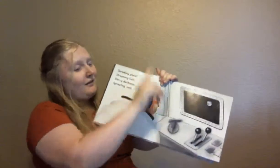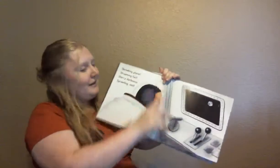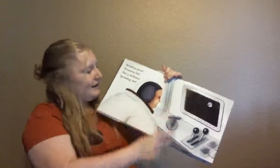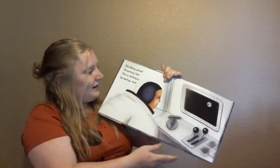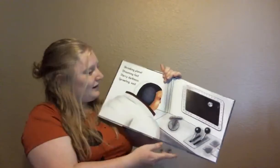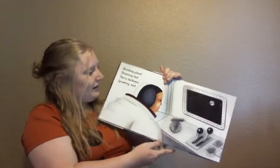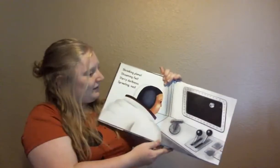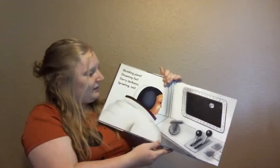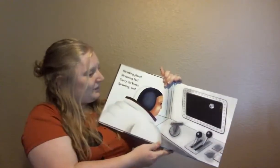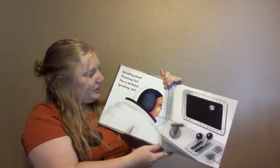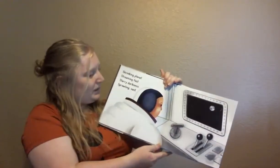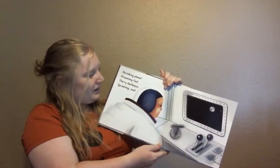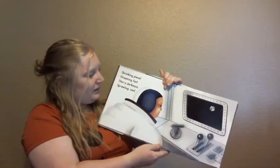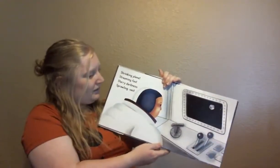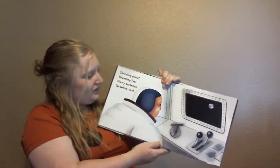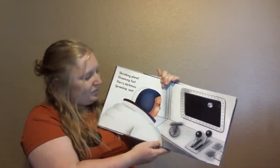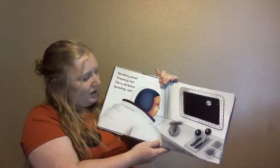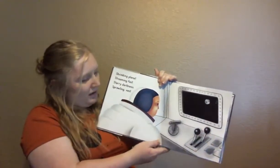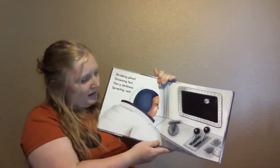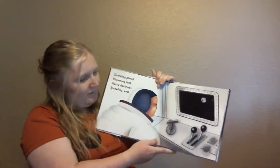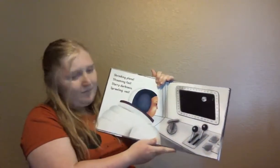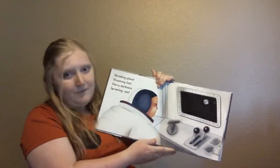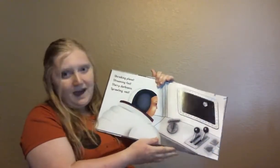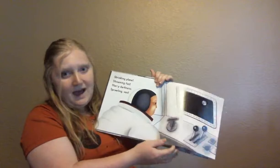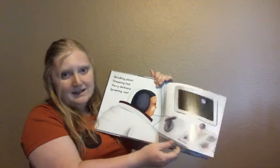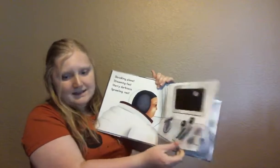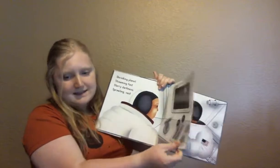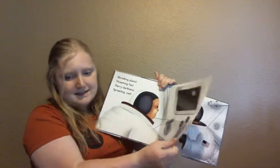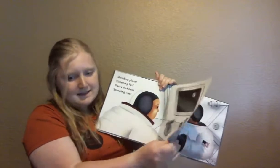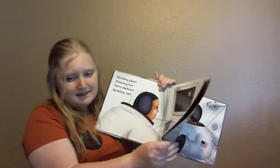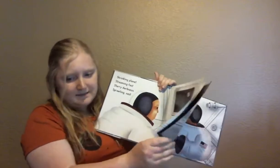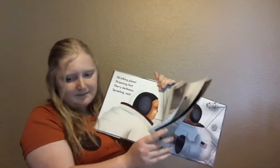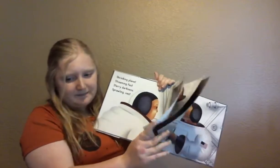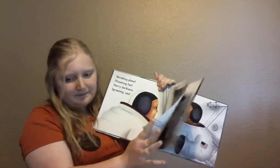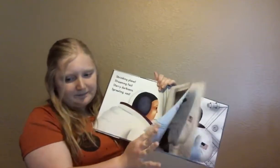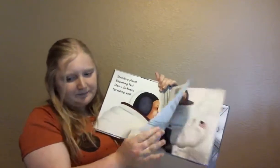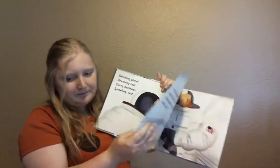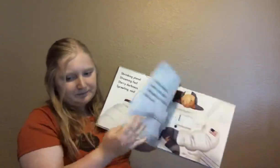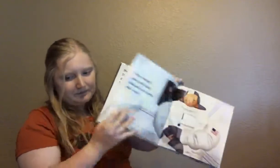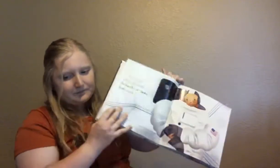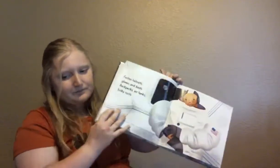Starry darkness, sprawling vast.